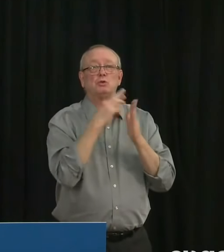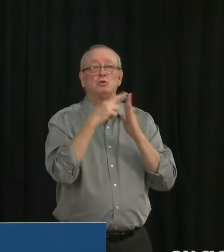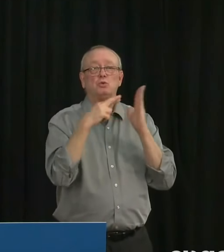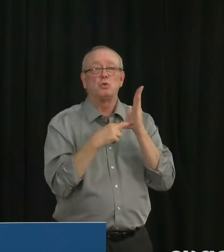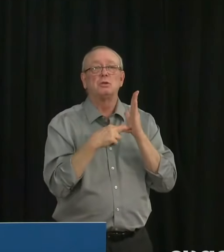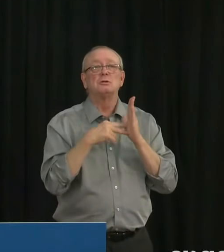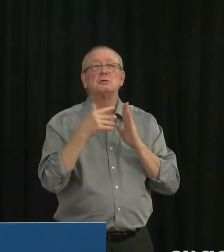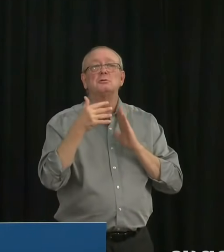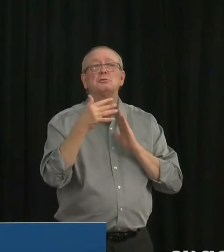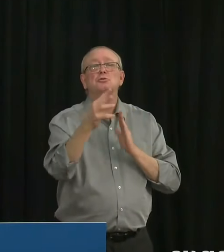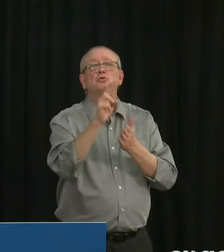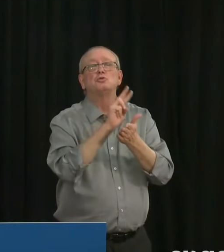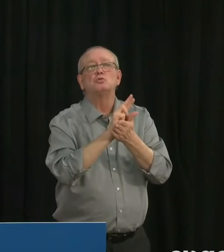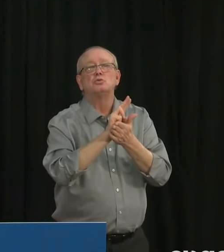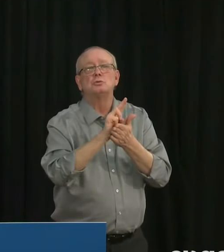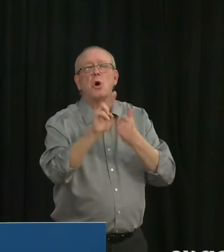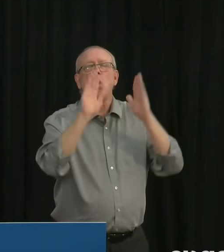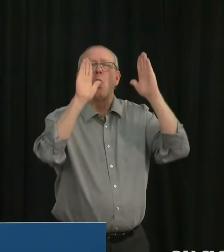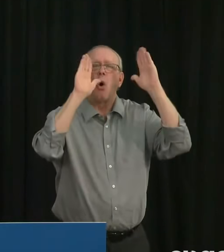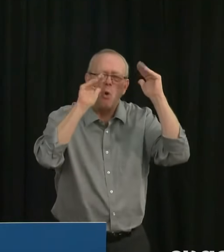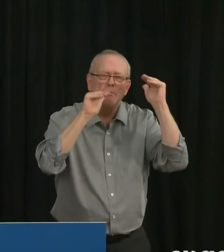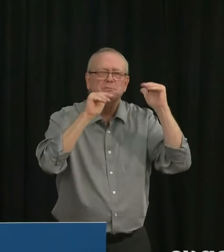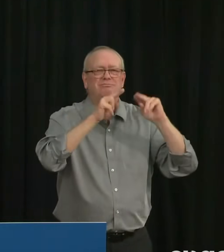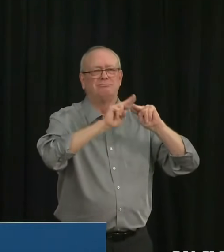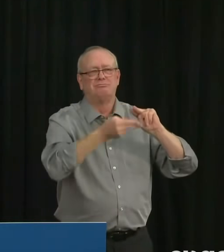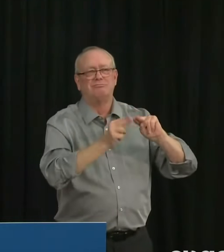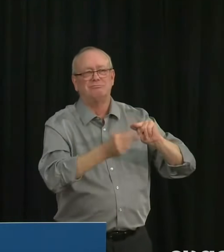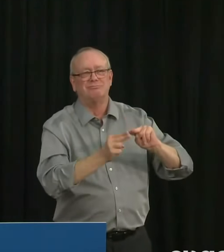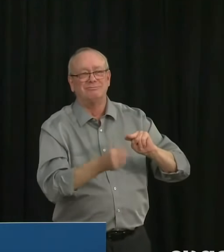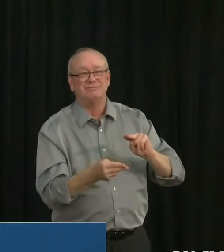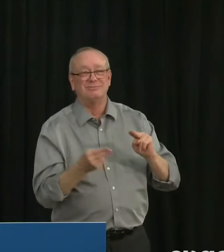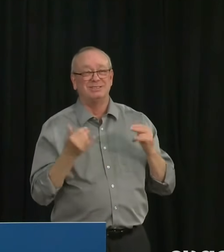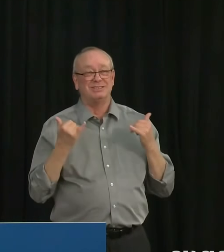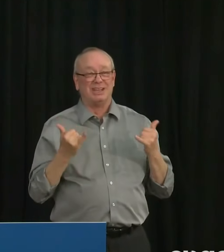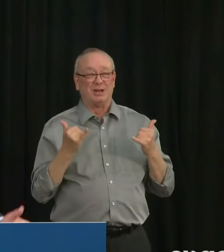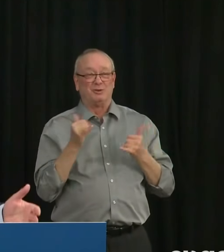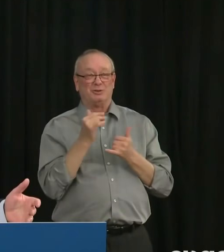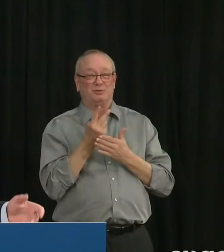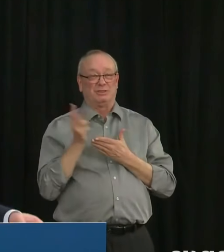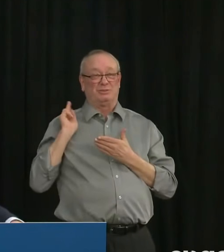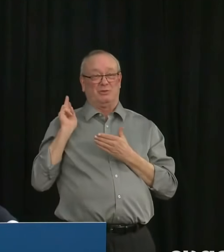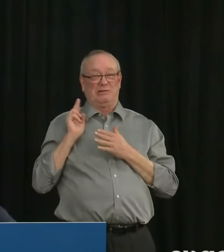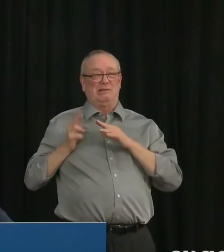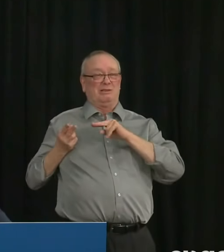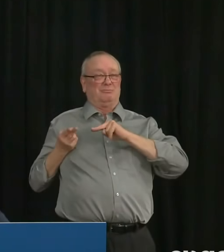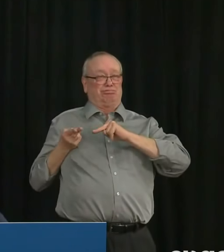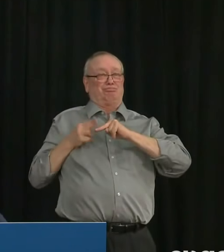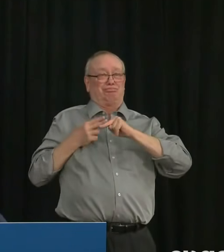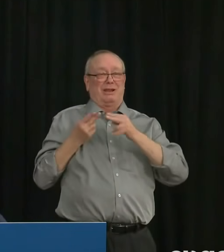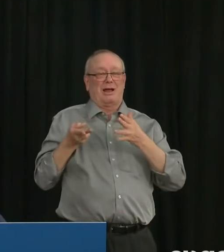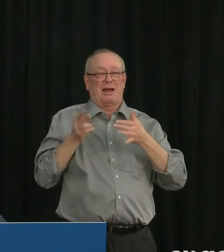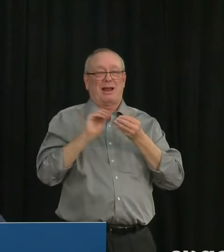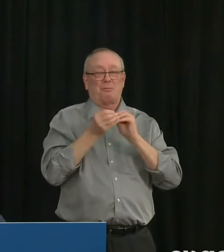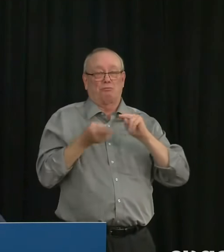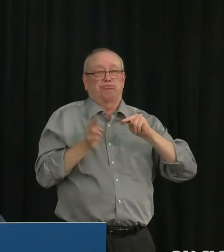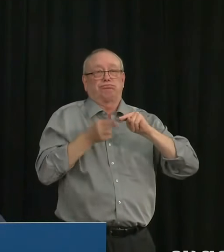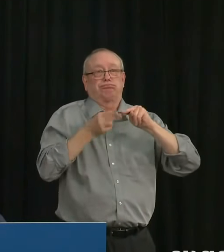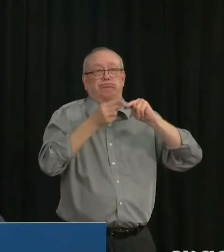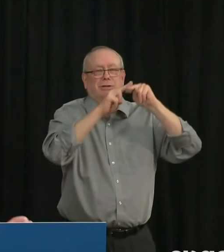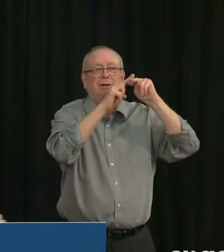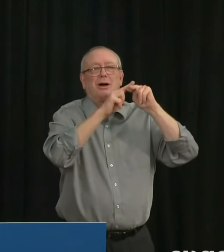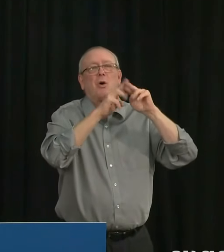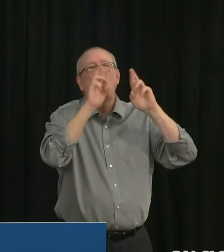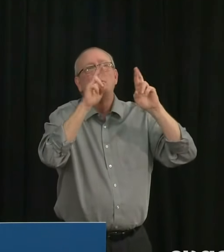term, we may see cases and hospitalizations continue to rise before we see improvement. We're asking every Albertan